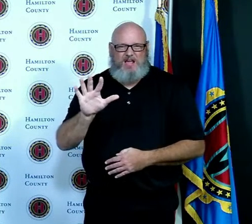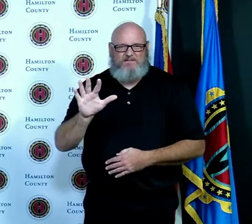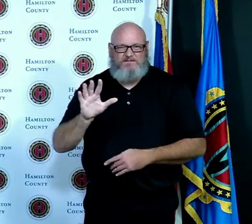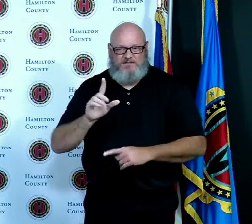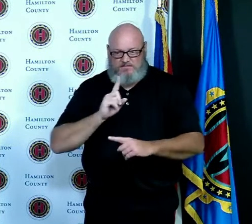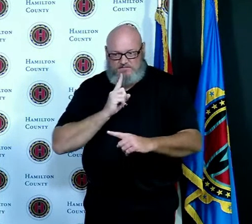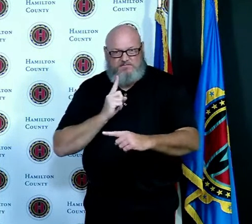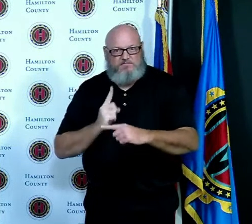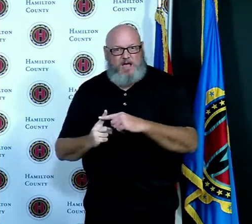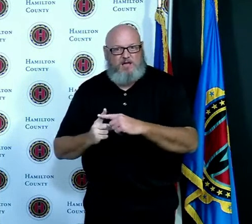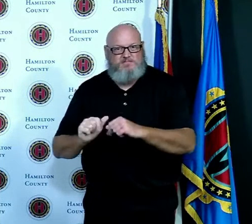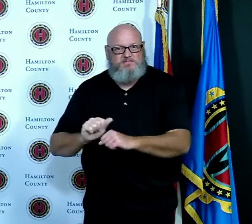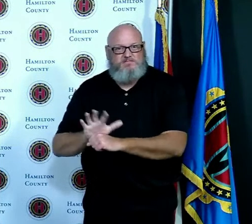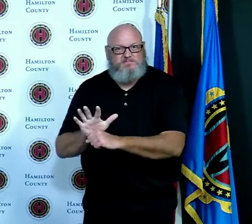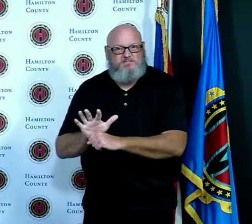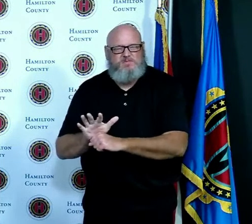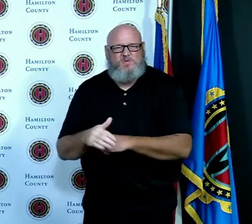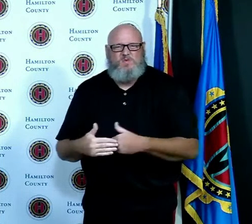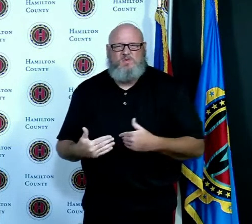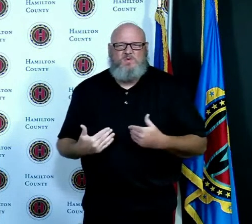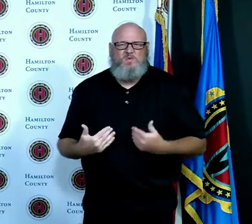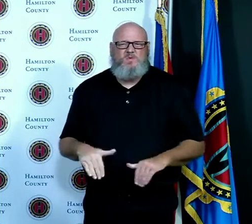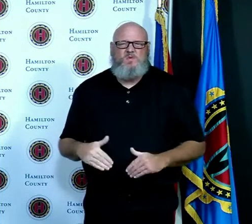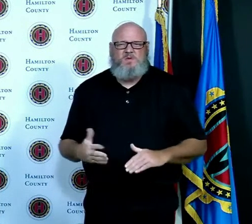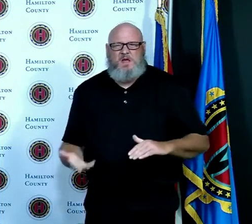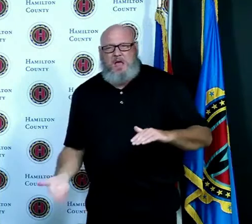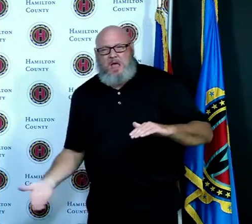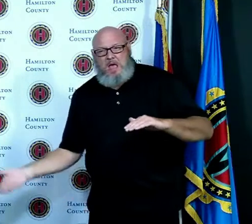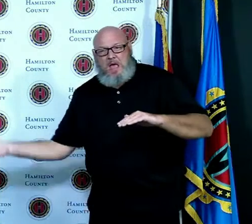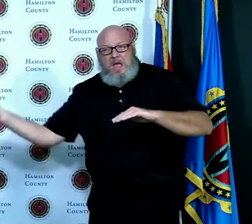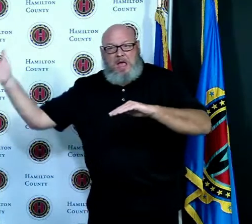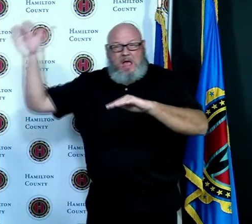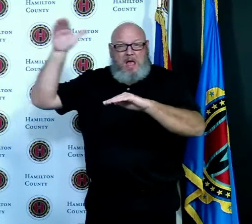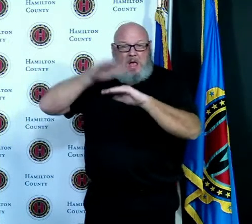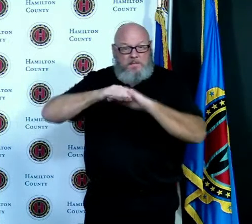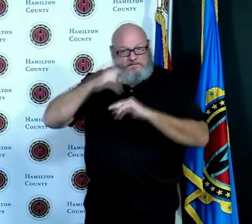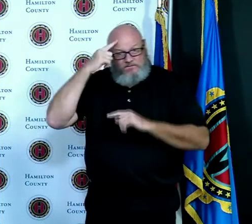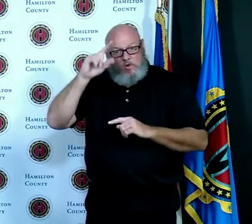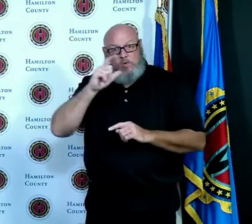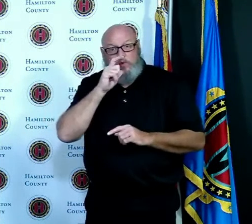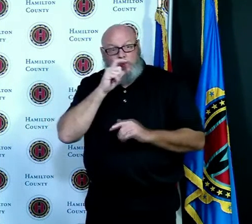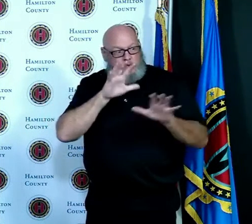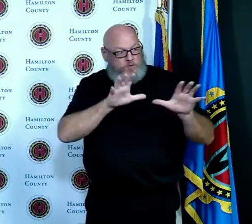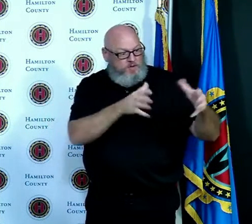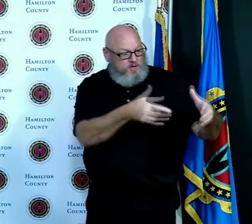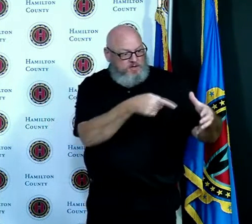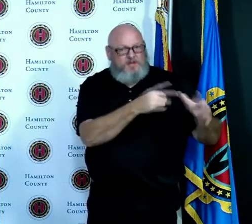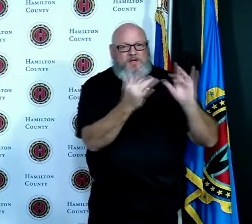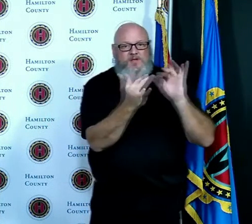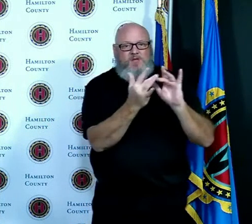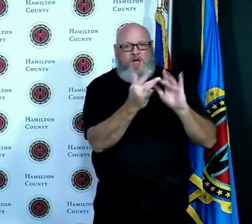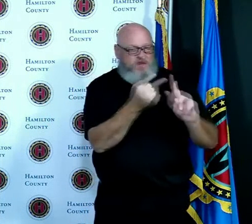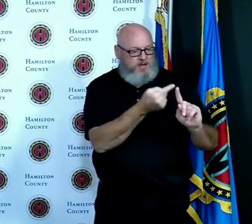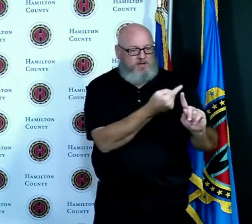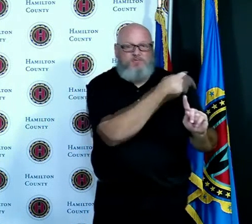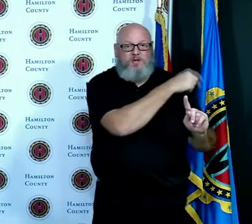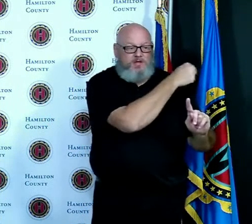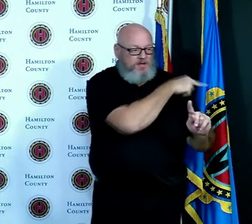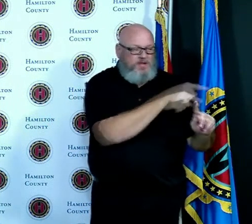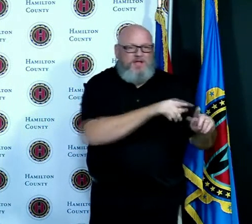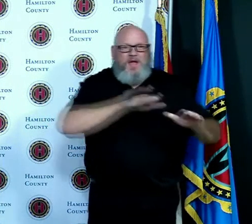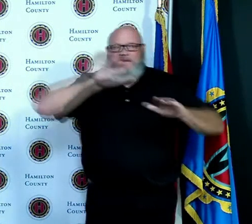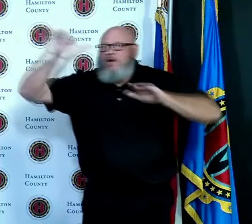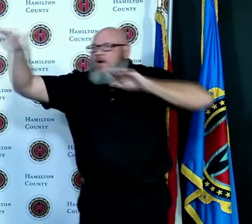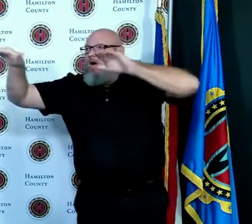And I can share that we've not seen much improvement over the last few days. We just continue to see a lot of work. On average, over the last 7 days, we've